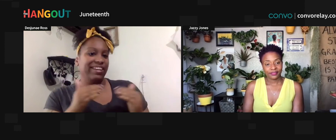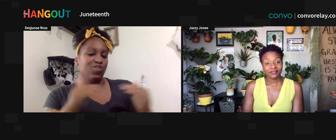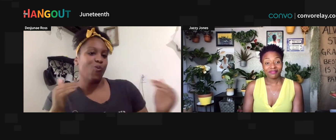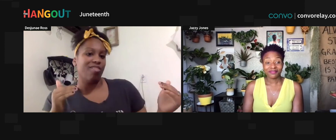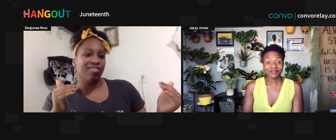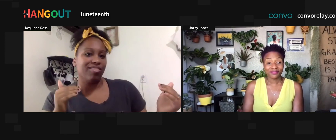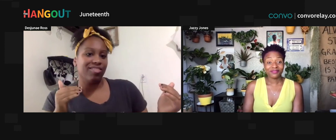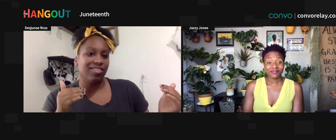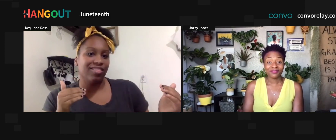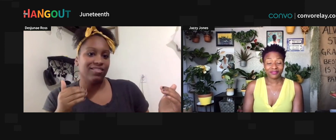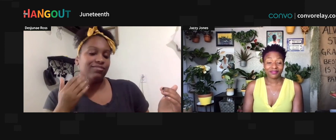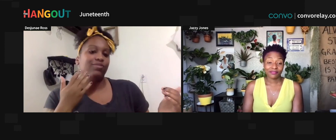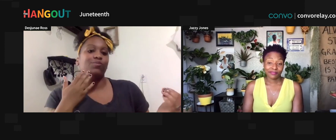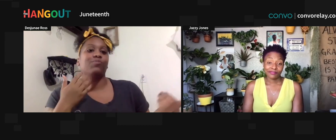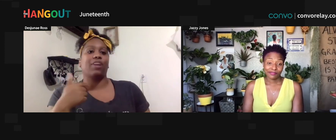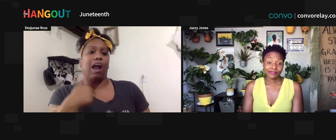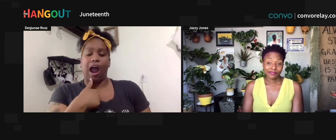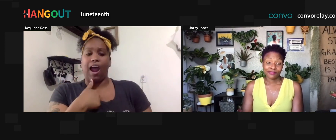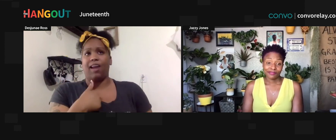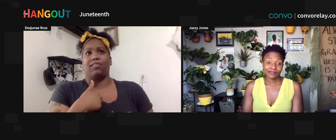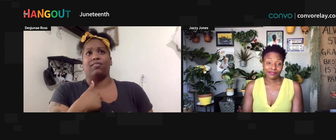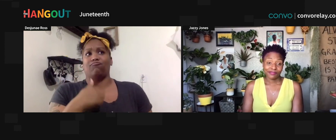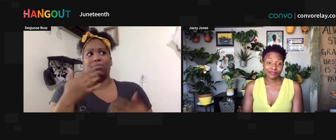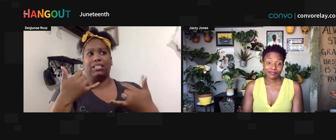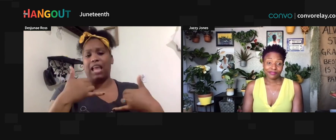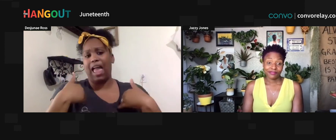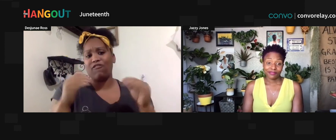invest in us. And you see us also as equal.